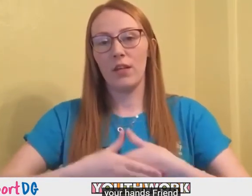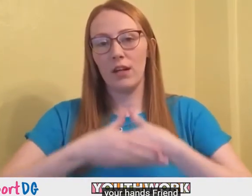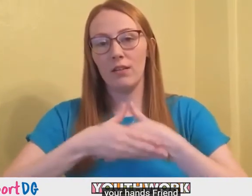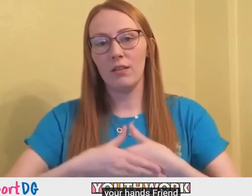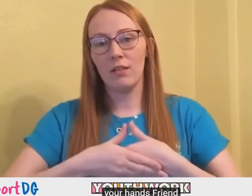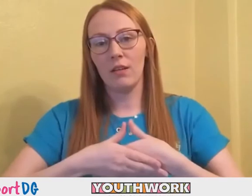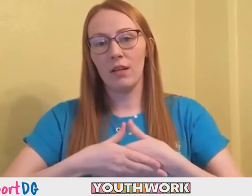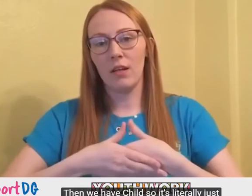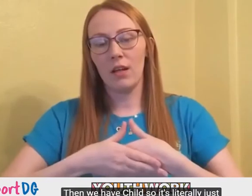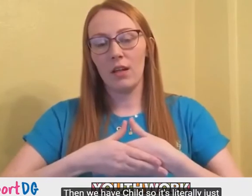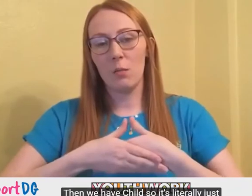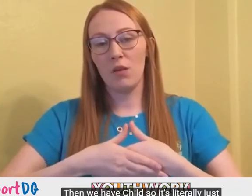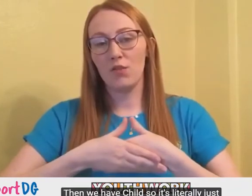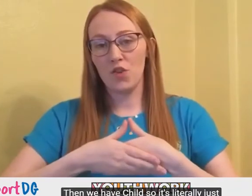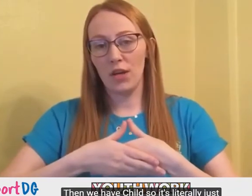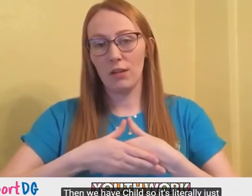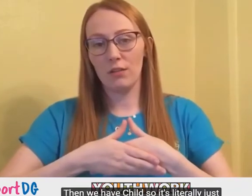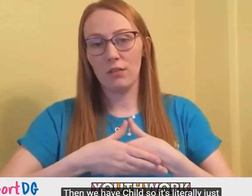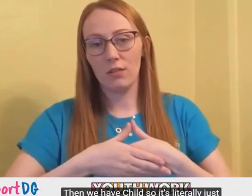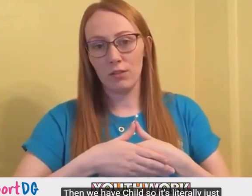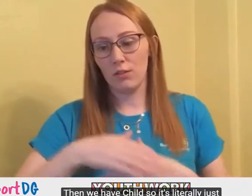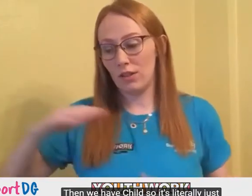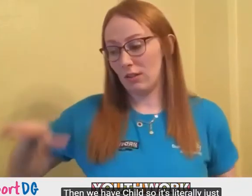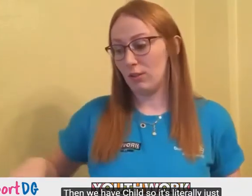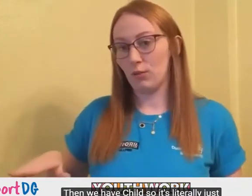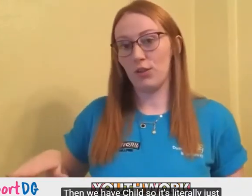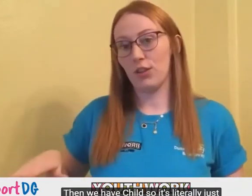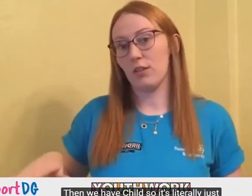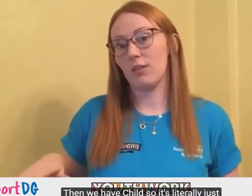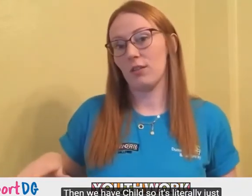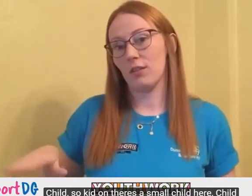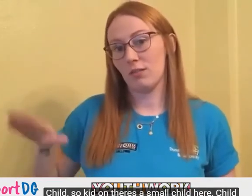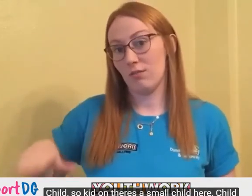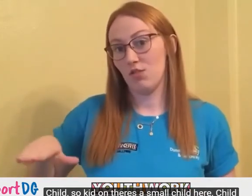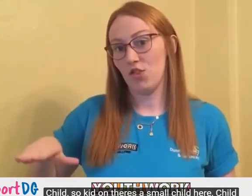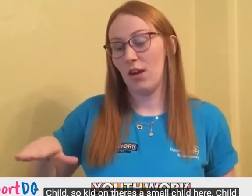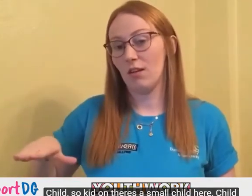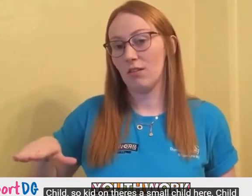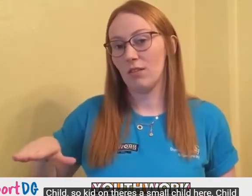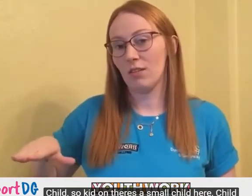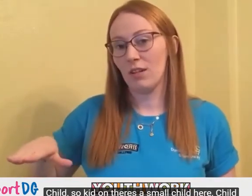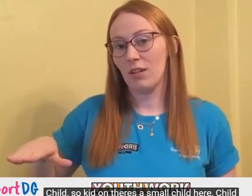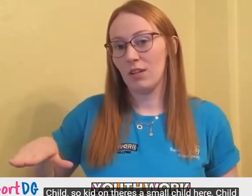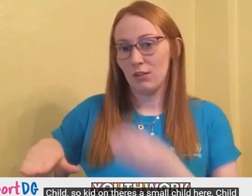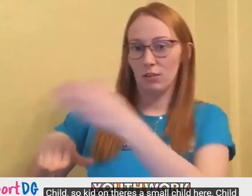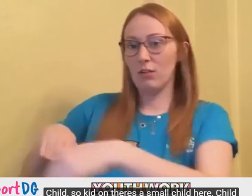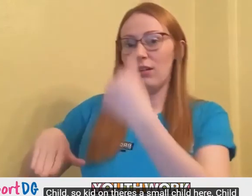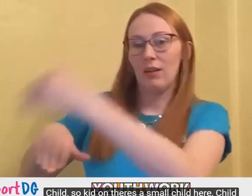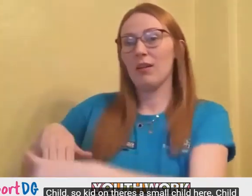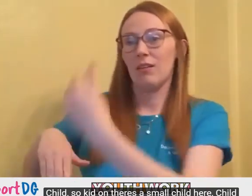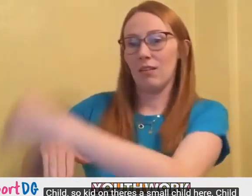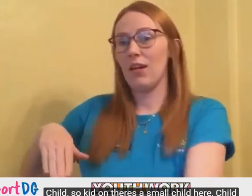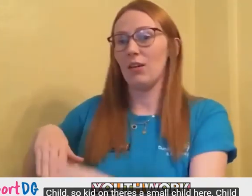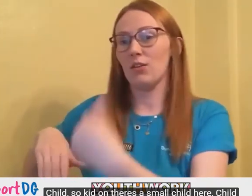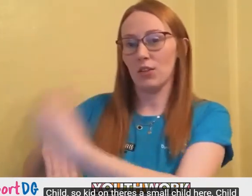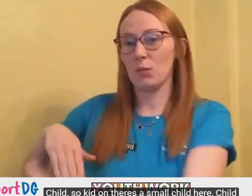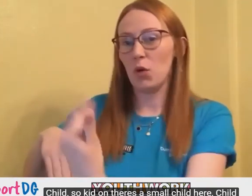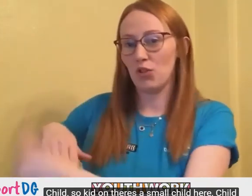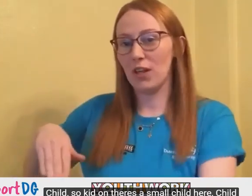Friend. Then we have child, so it's literally just child. So kid on, there's a small child